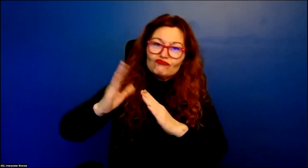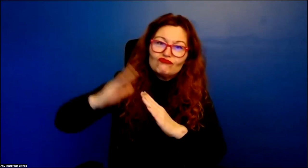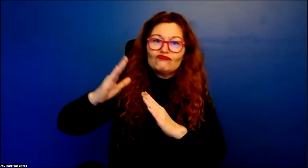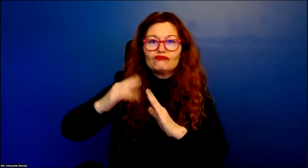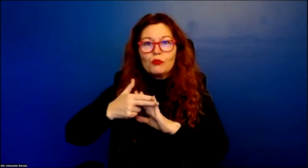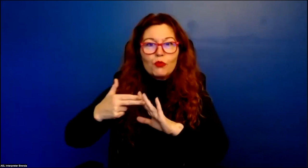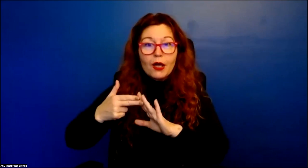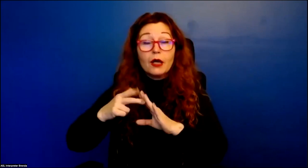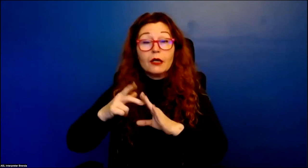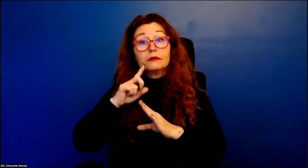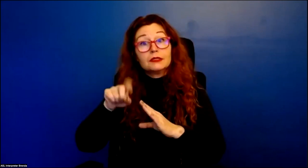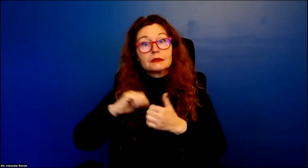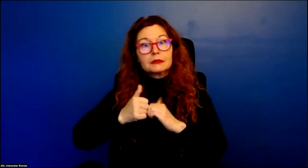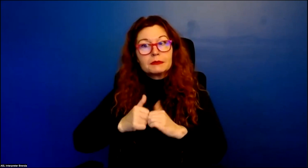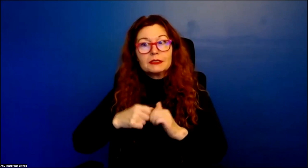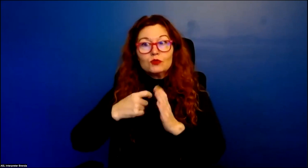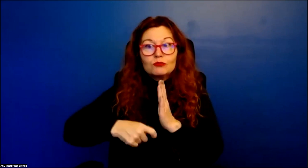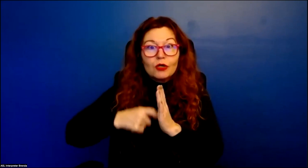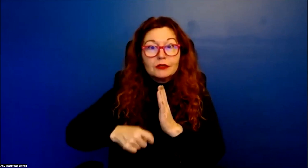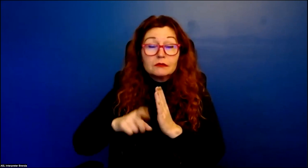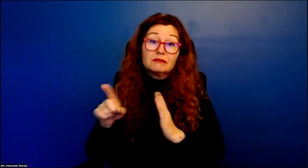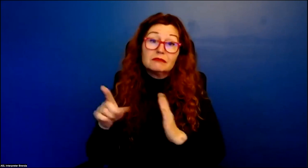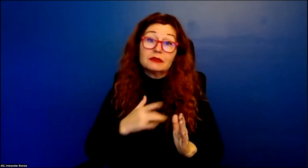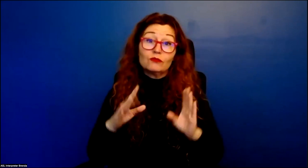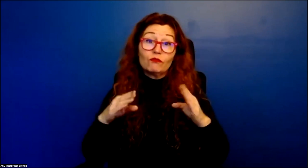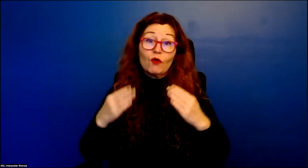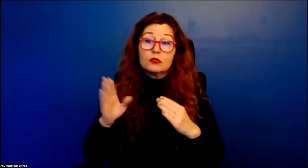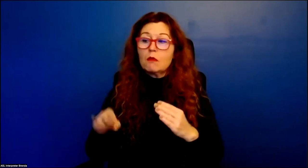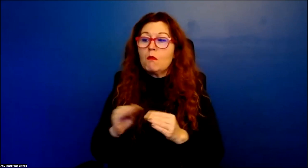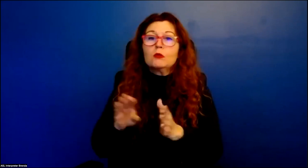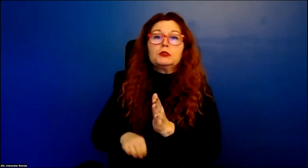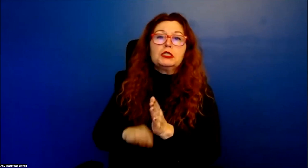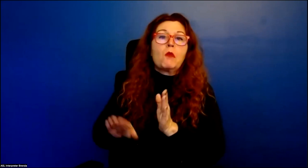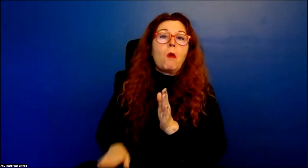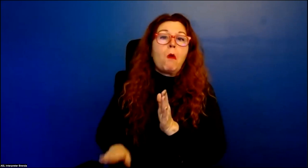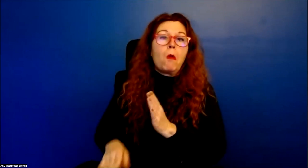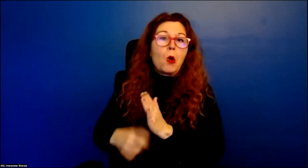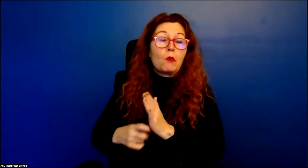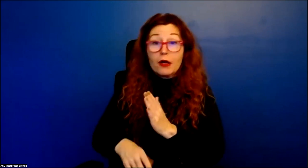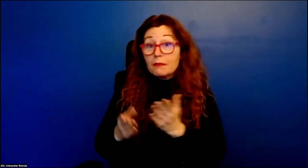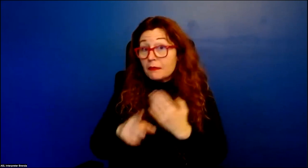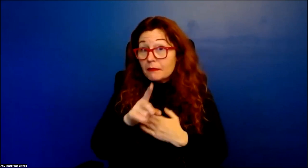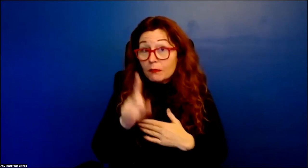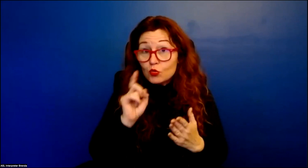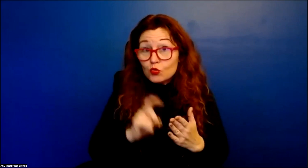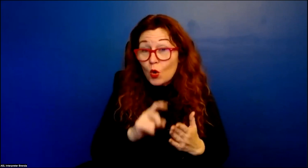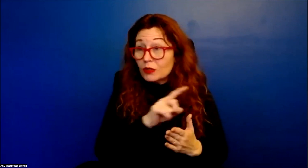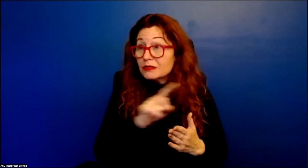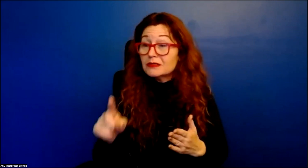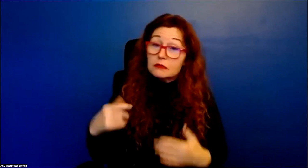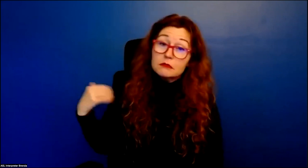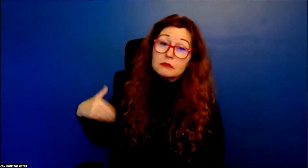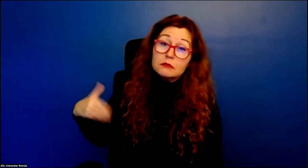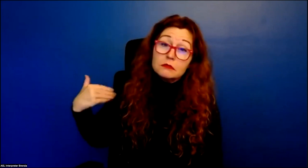focused on lower price. And you all probably have noticed year after year that corporation after corporation is trying to make